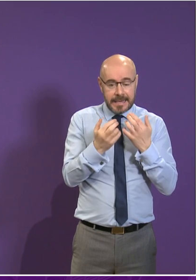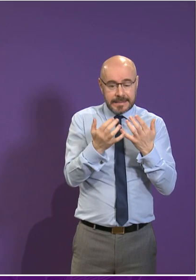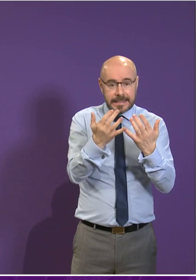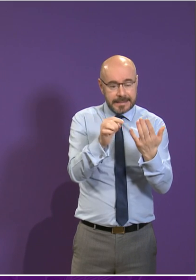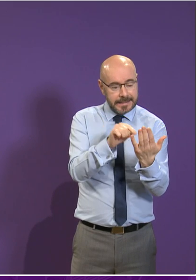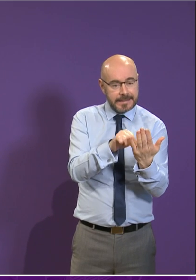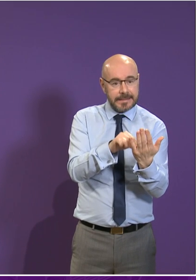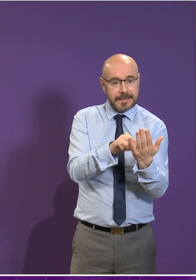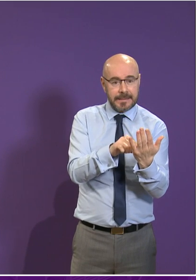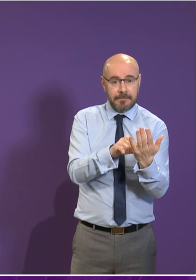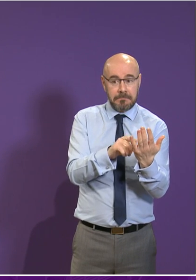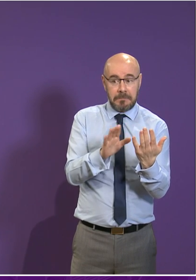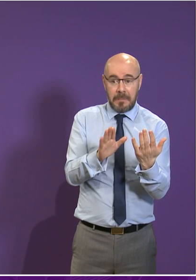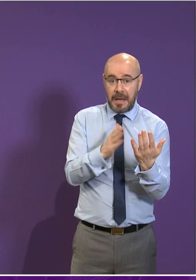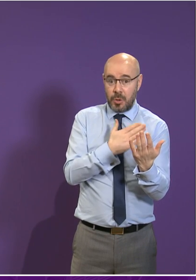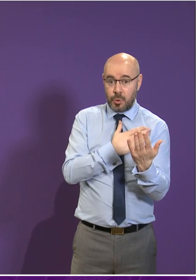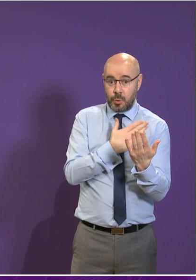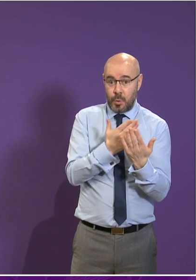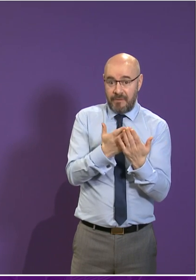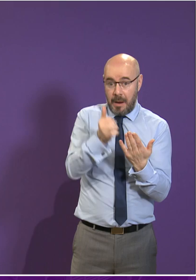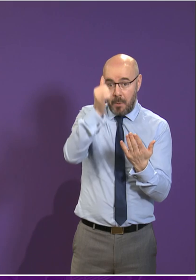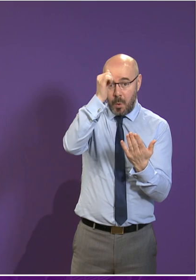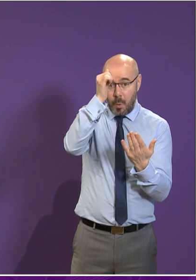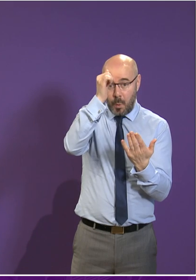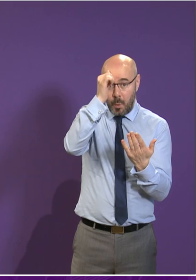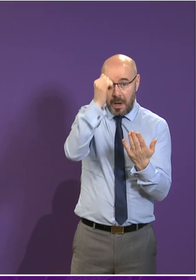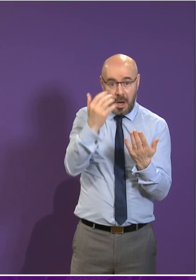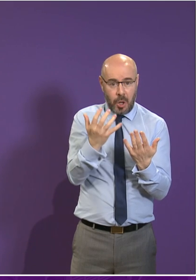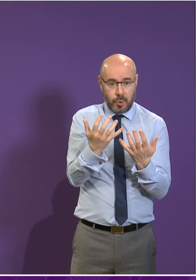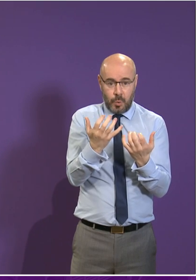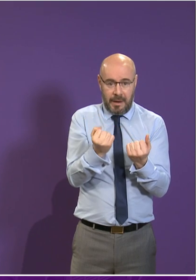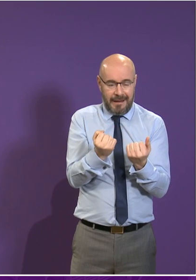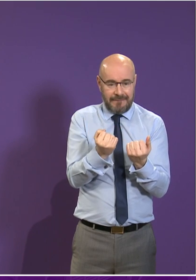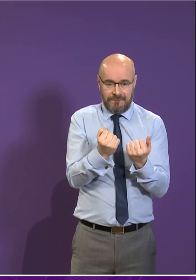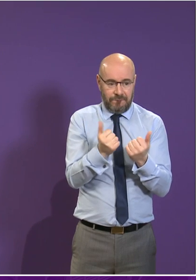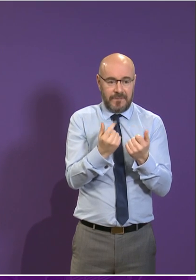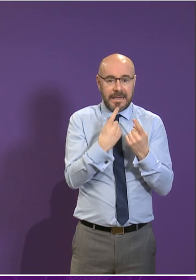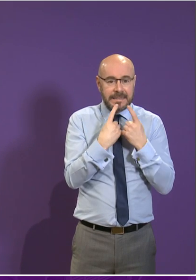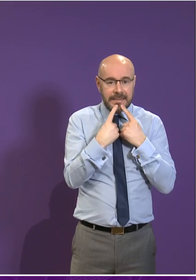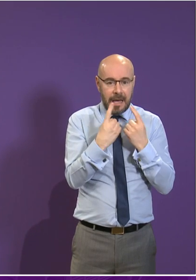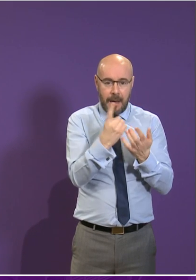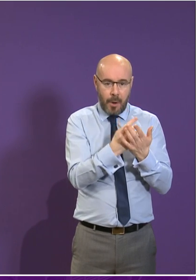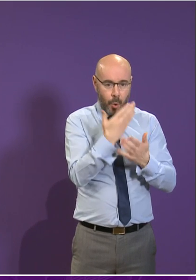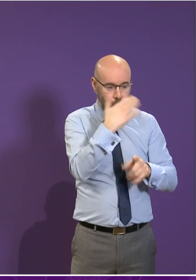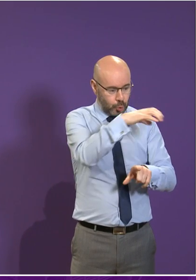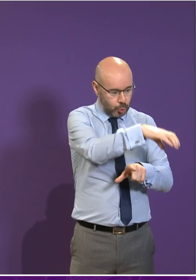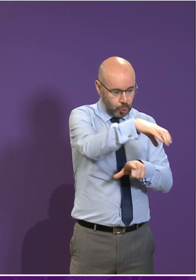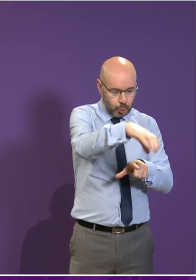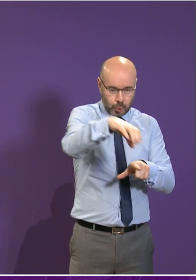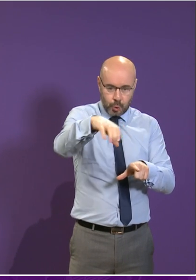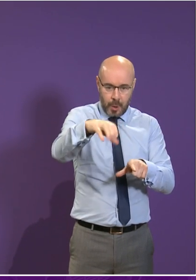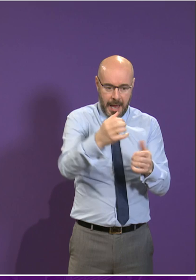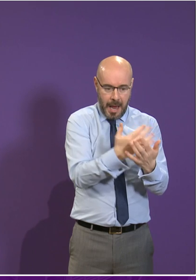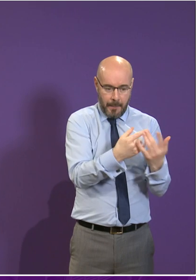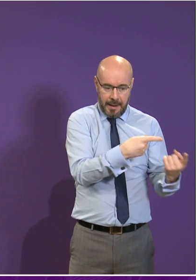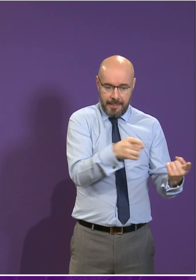we don't, as far as I'm aware, have very good data on individual types of disability at school and how that relates to flow through